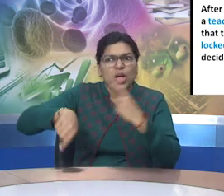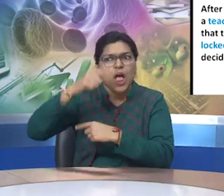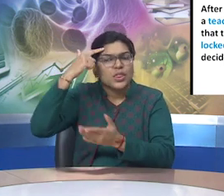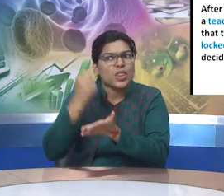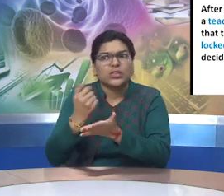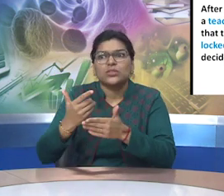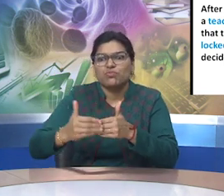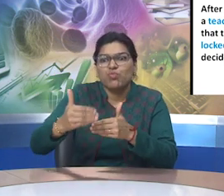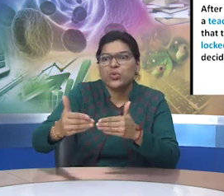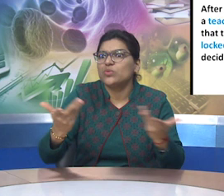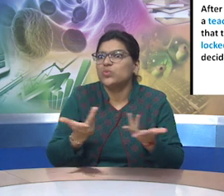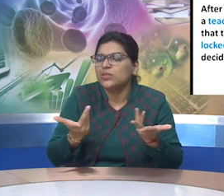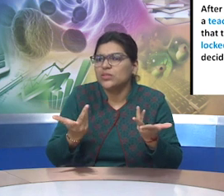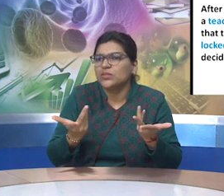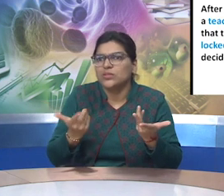we must decide